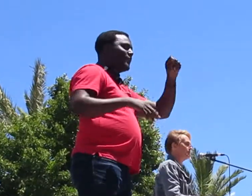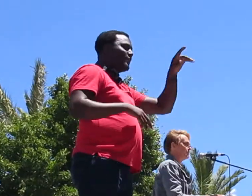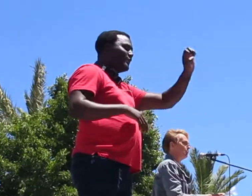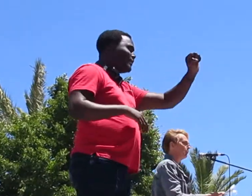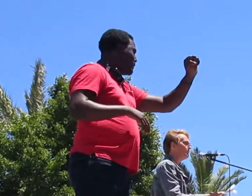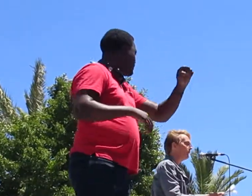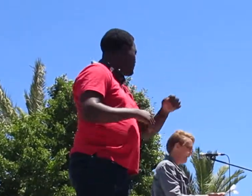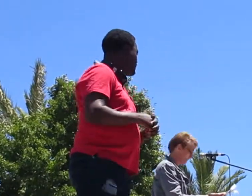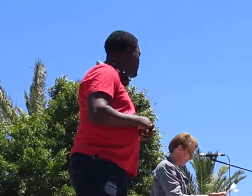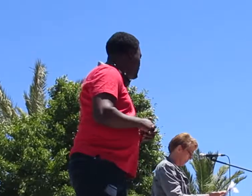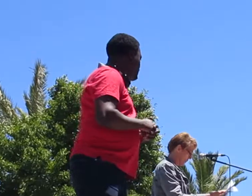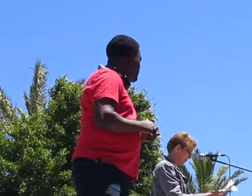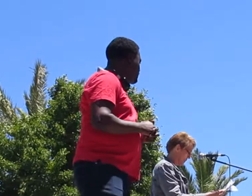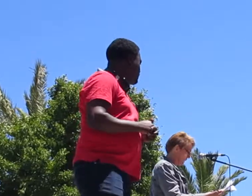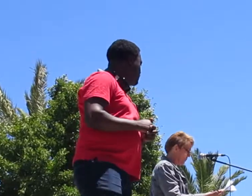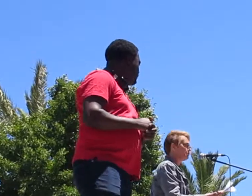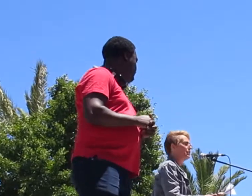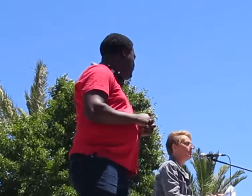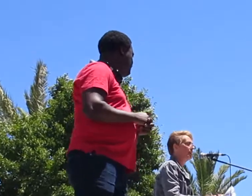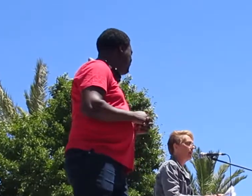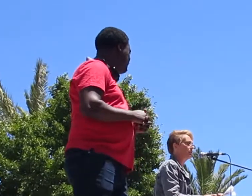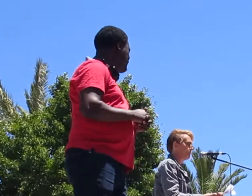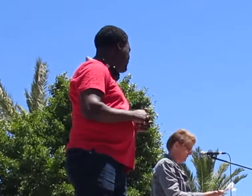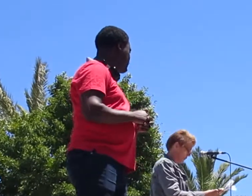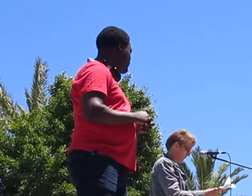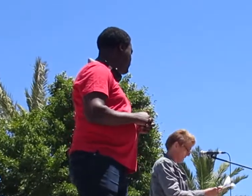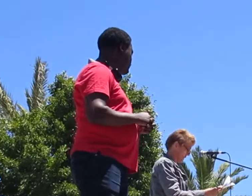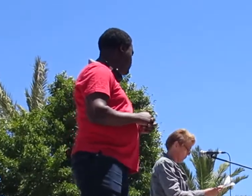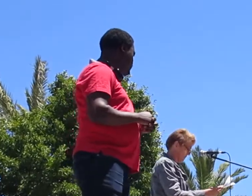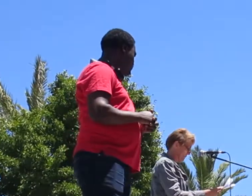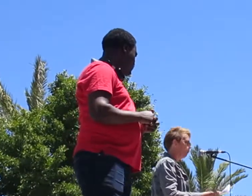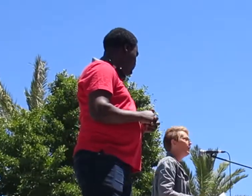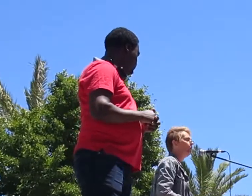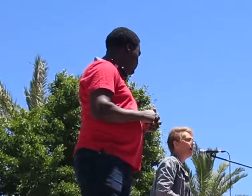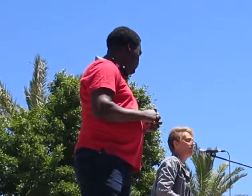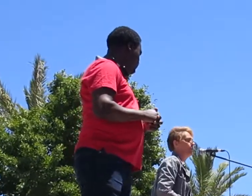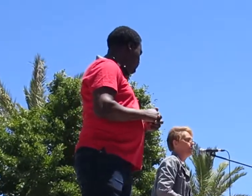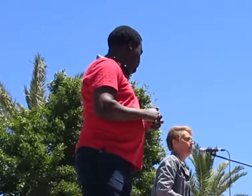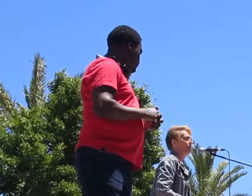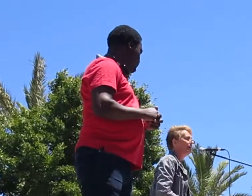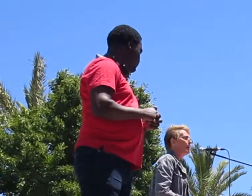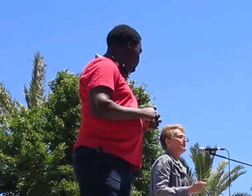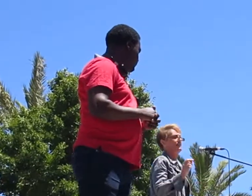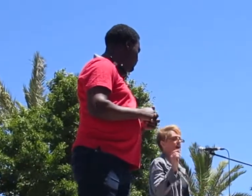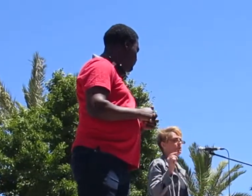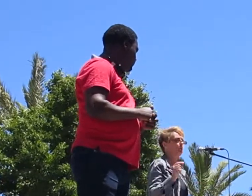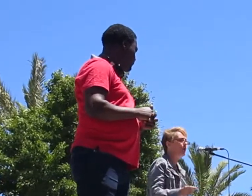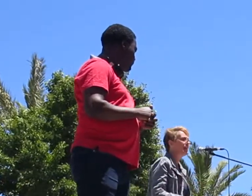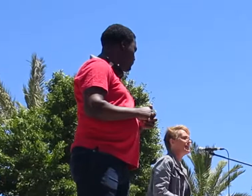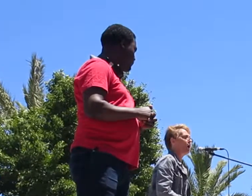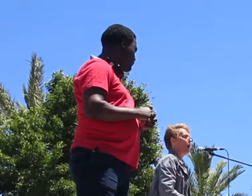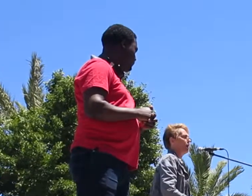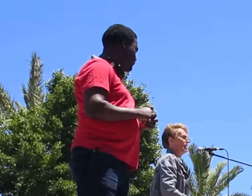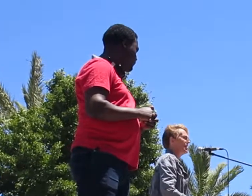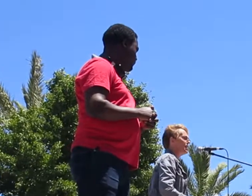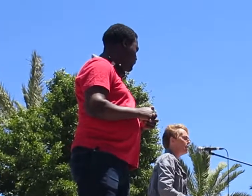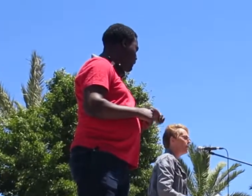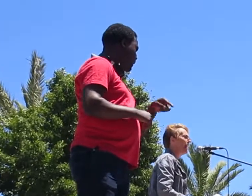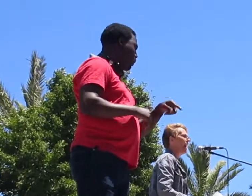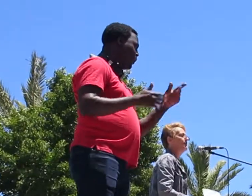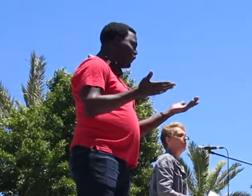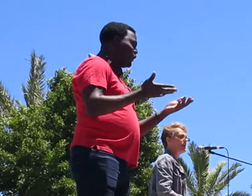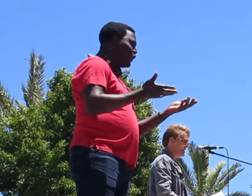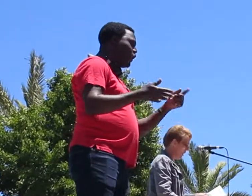Your attempts to criminalize abortion, to demonize minorities and women, will not work, because we are